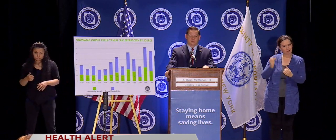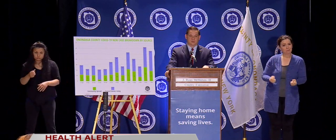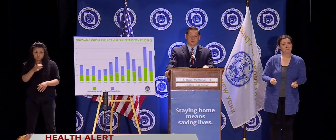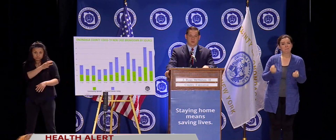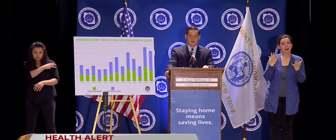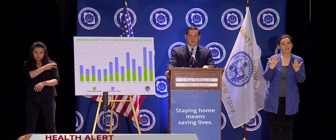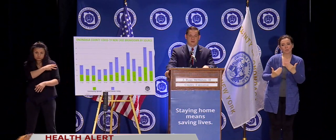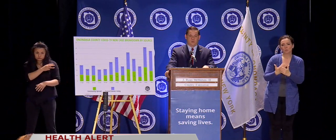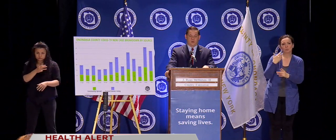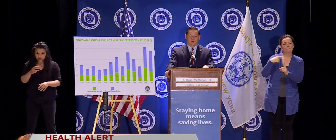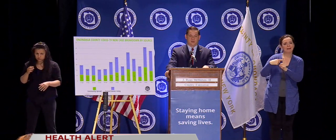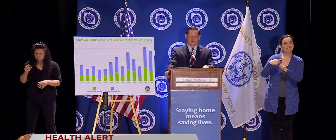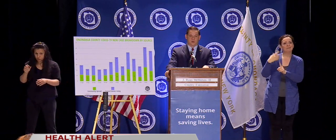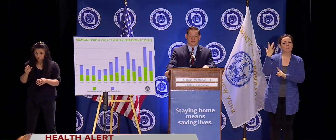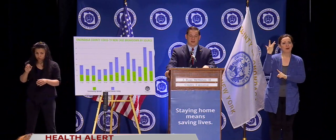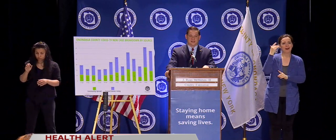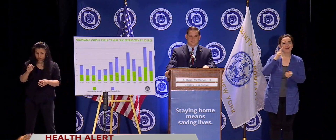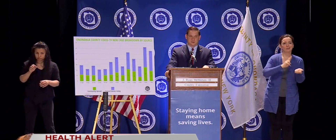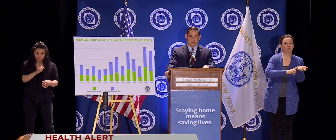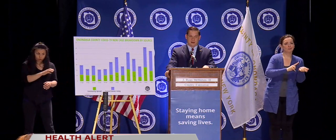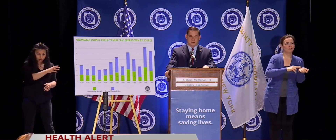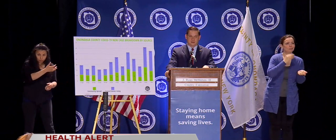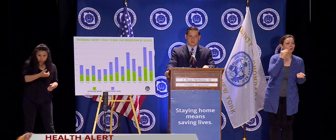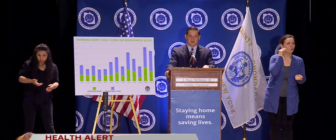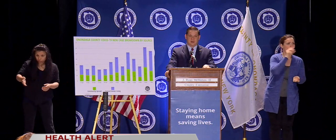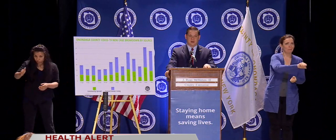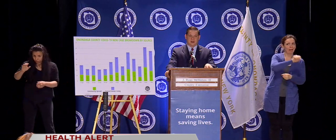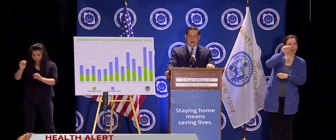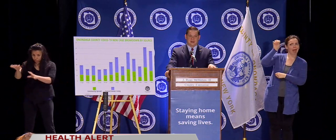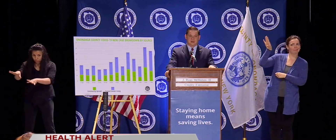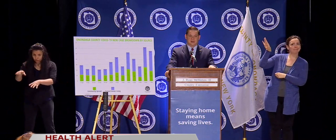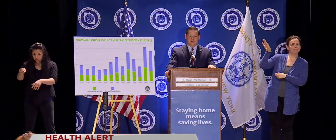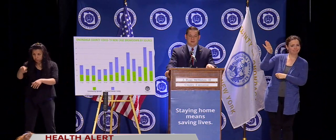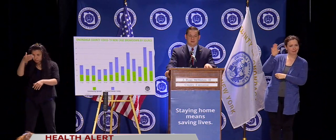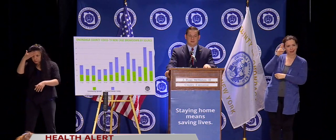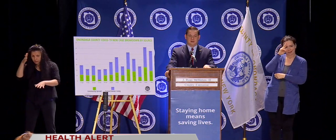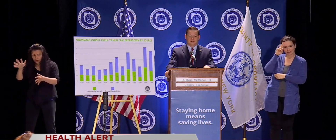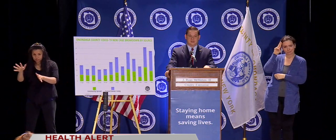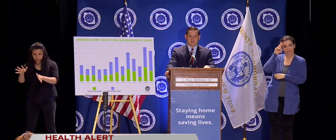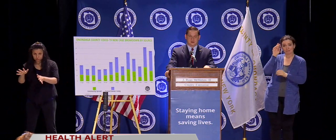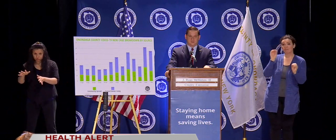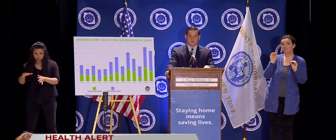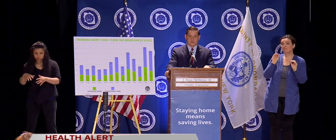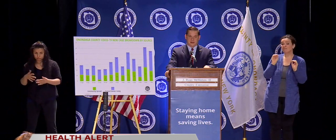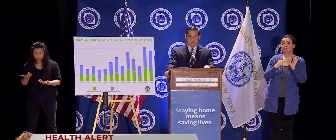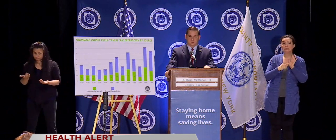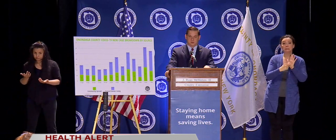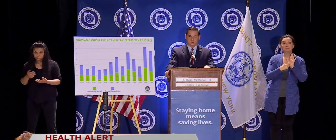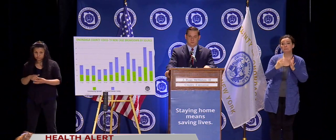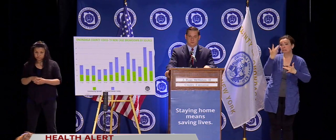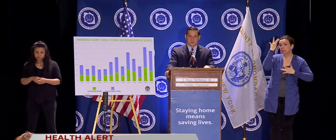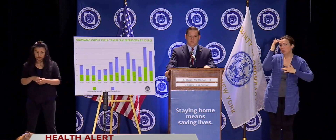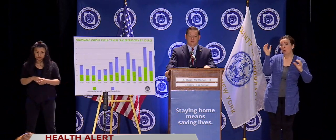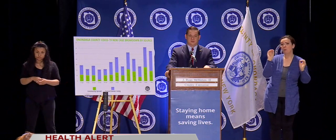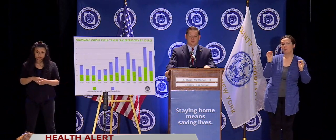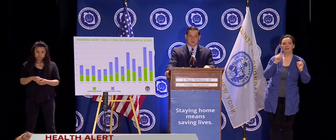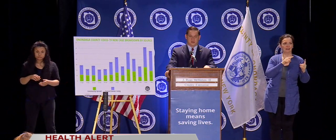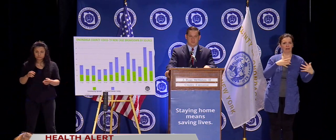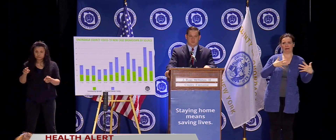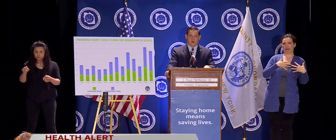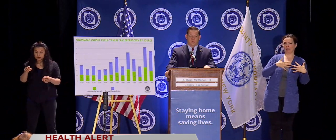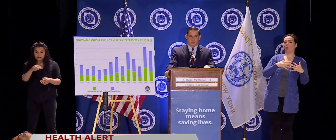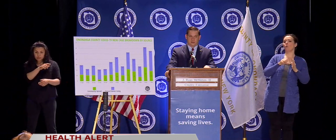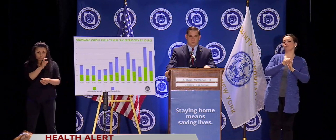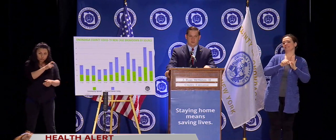nursing homes where these folks are asymptomatic and are not sick enough to be in a hospital. This has